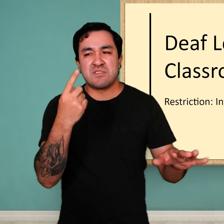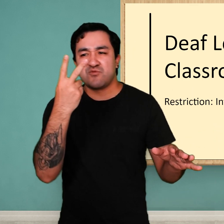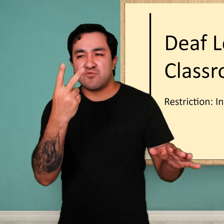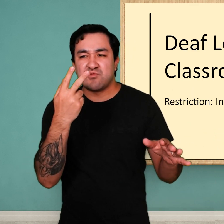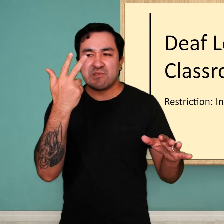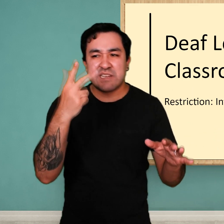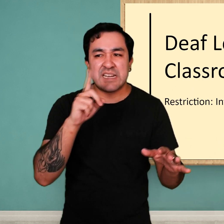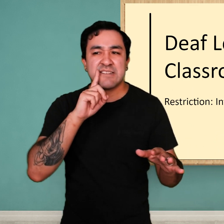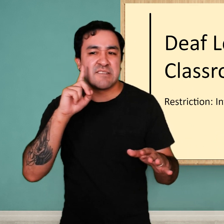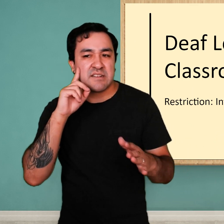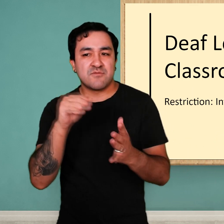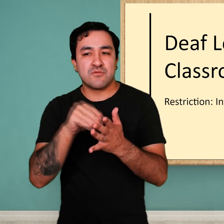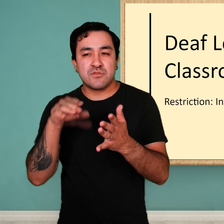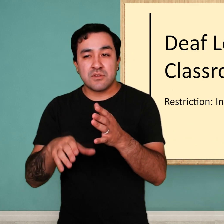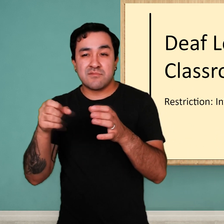restrictions appear there.